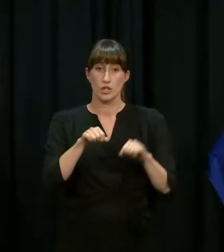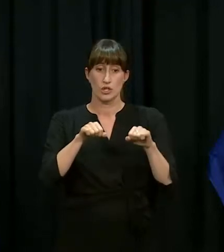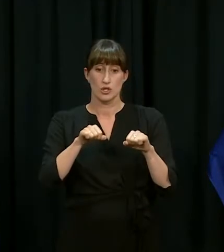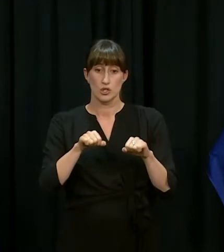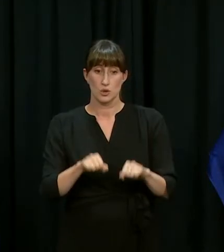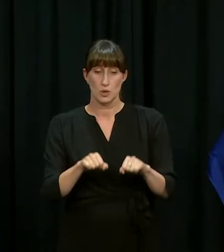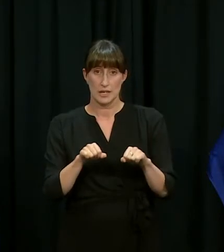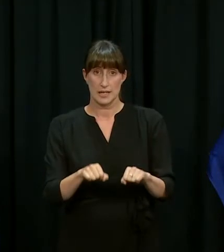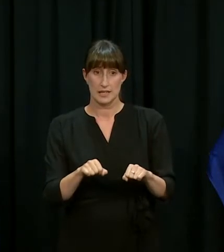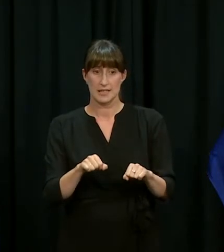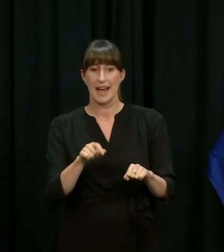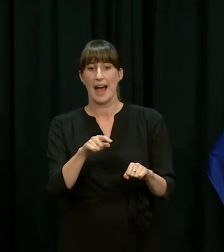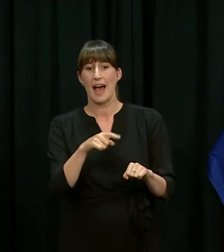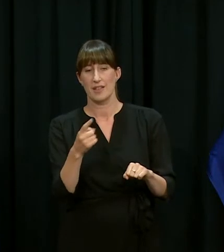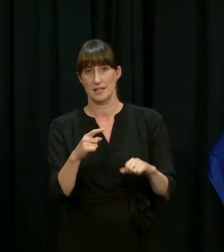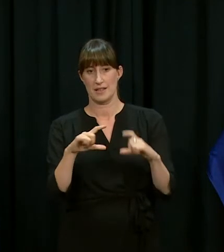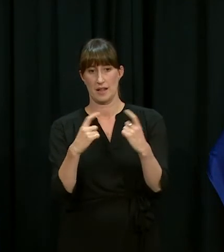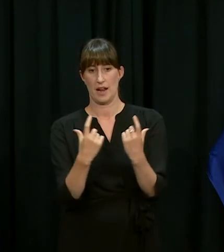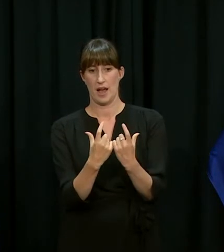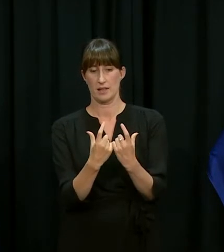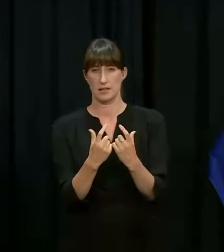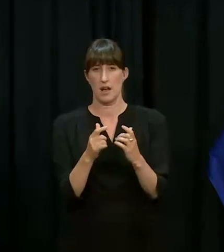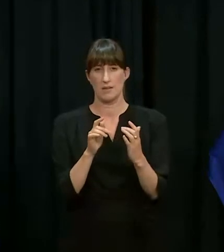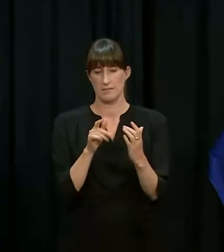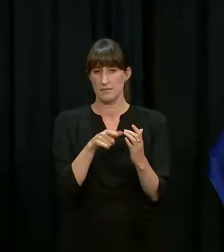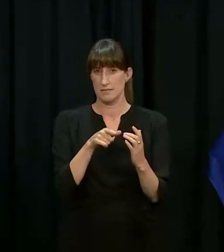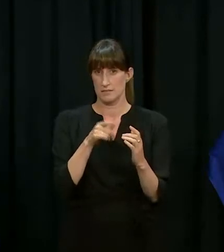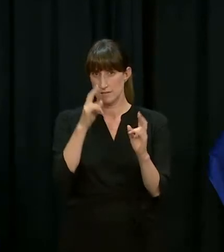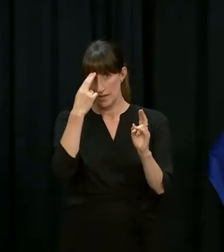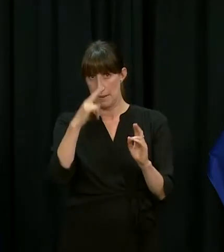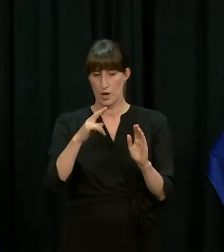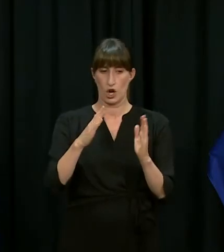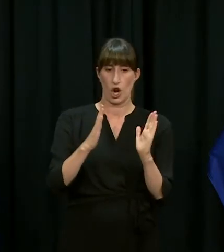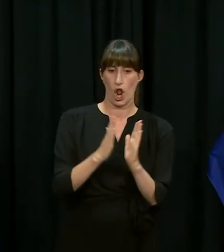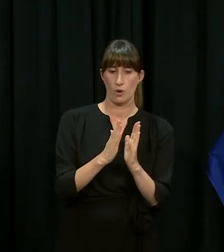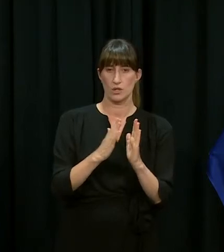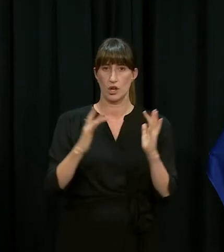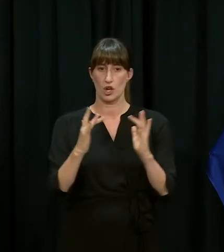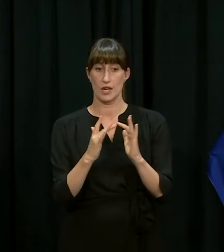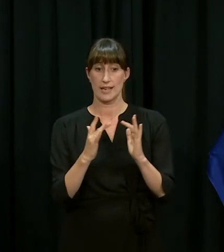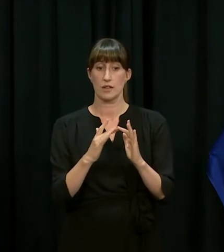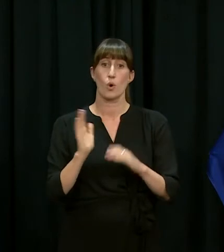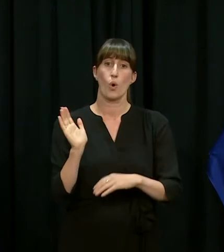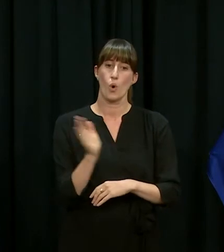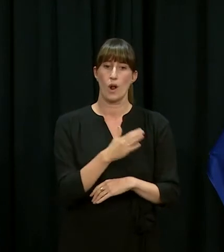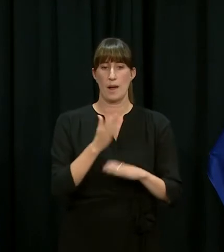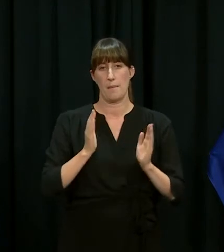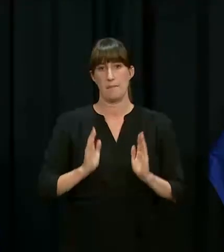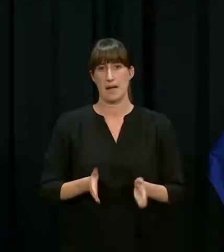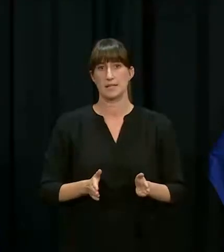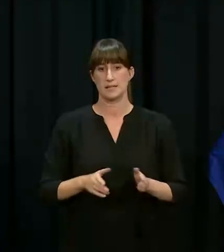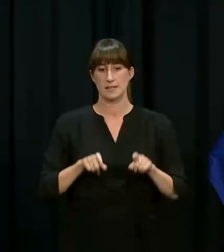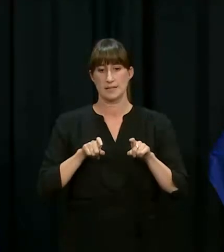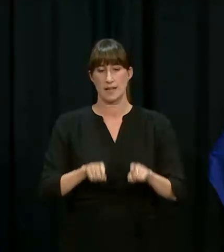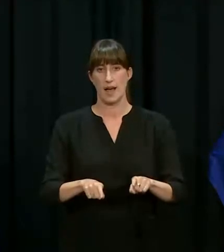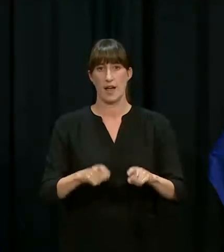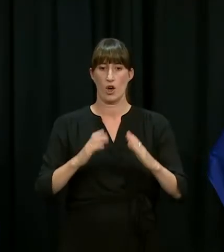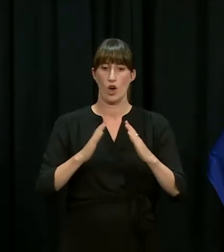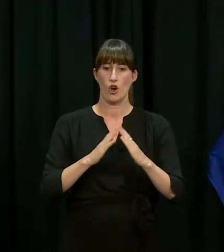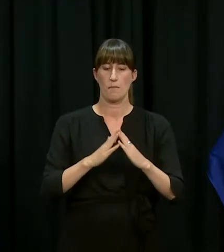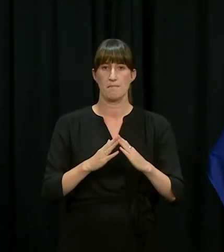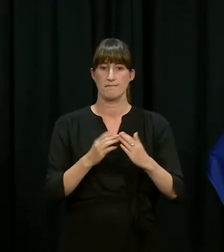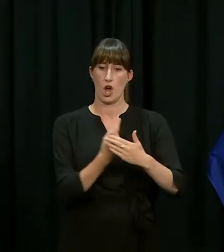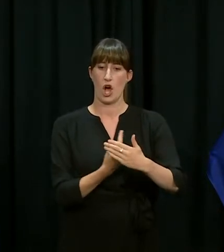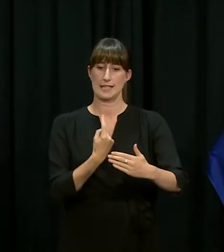identified as close contacts, need to remain and will remain in isolation for 14 days and will have a subsequent test